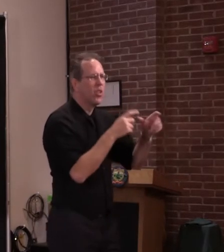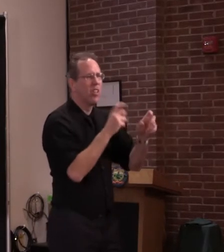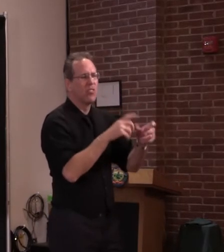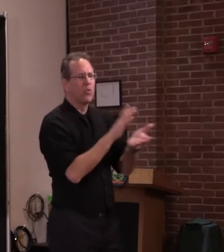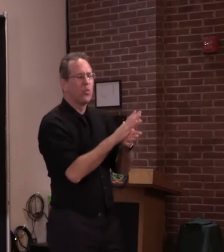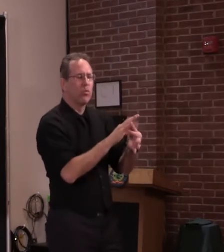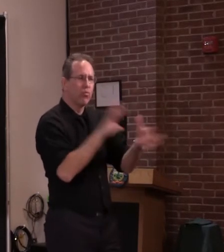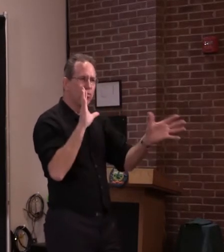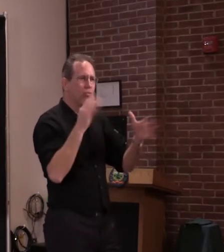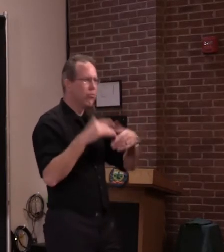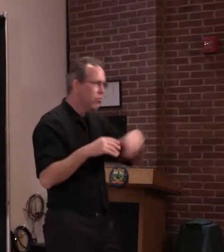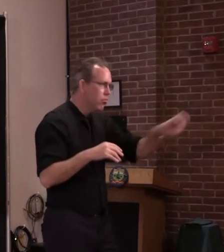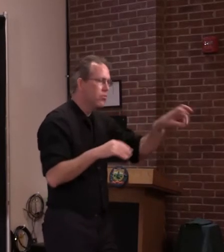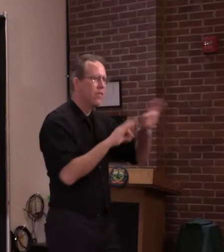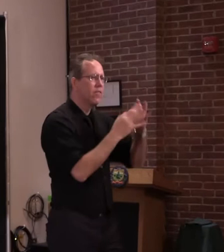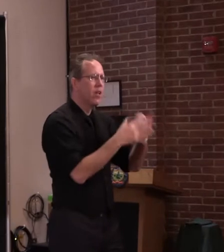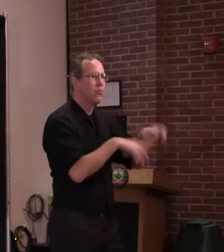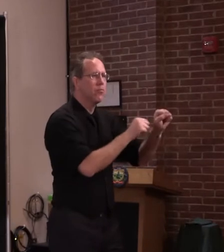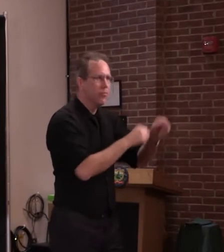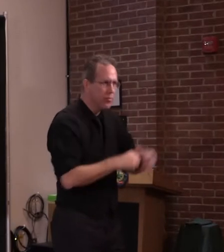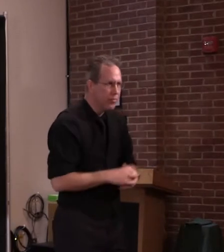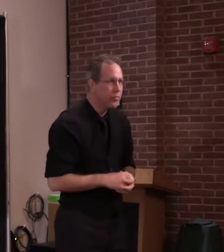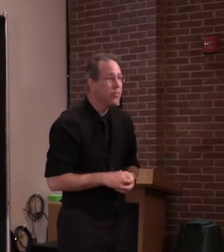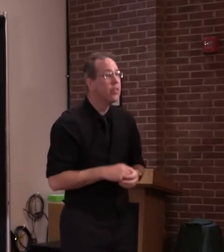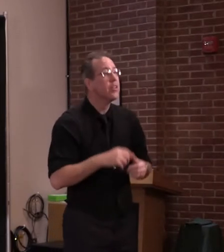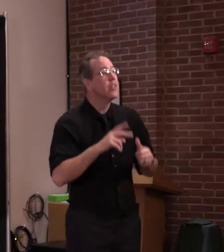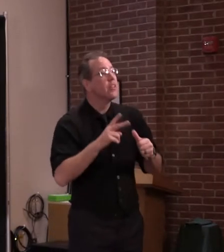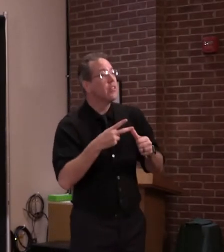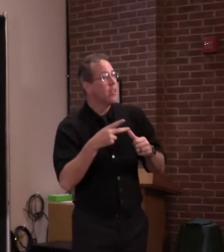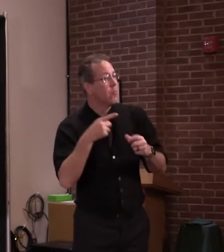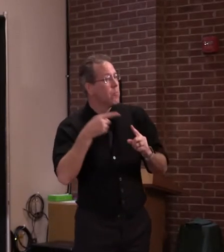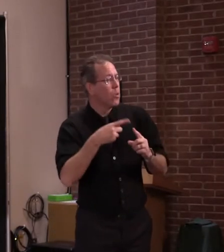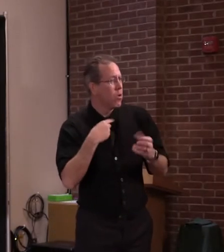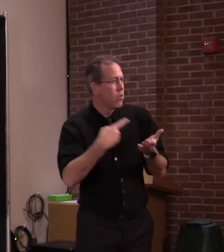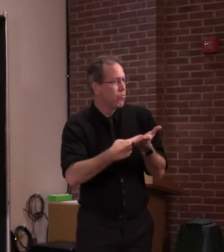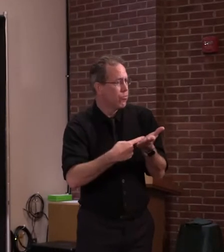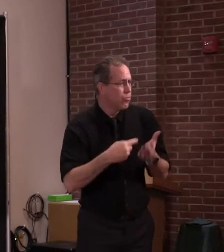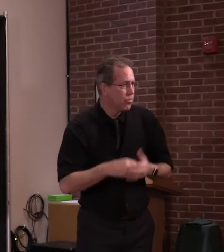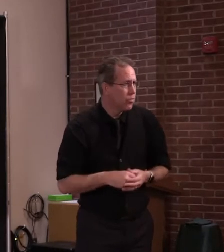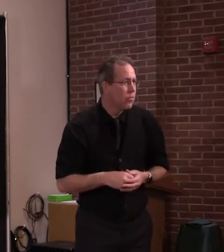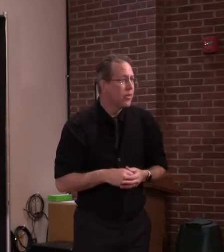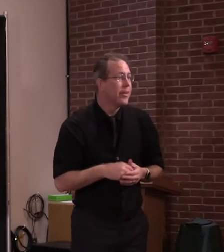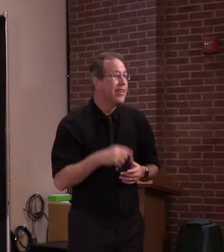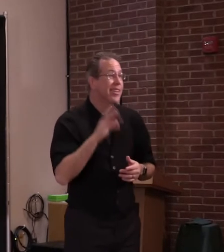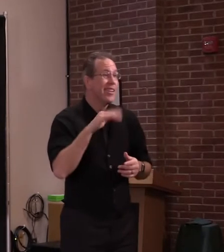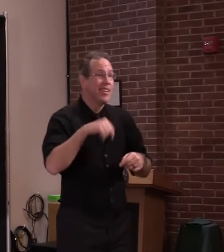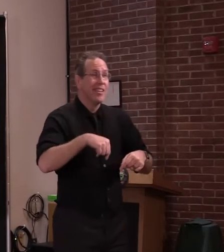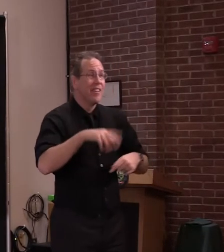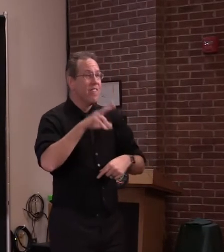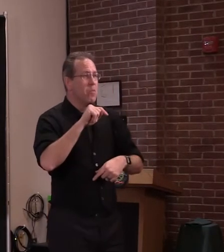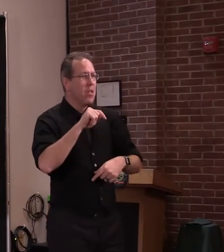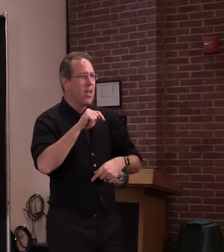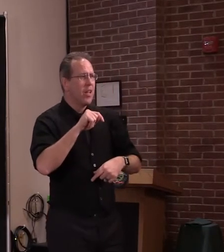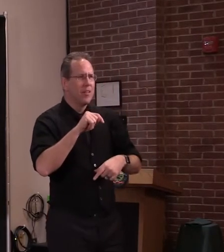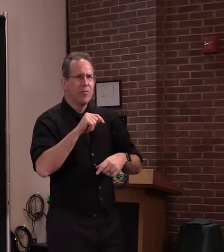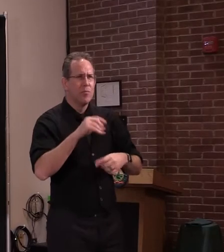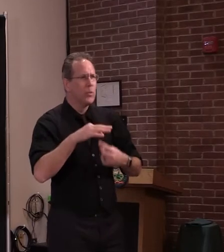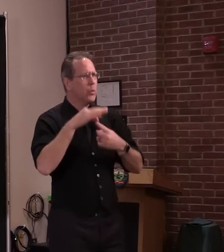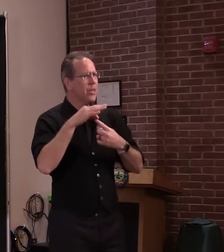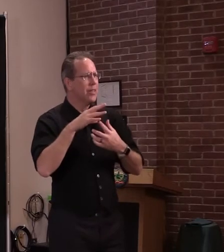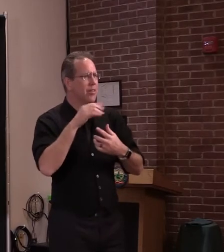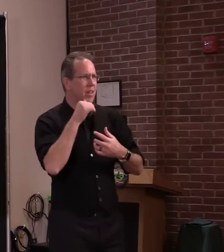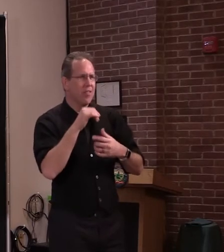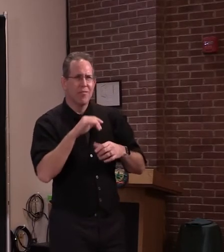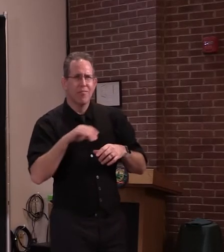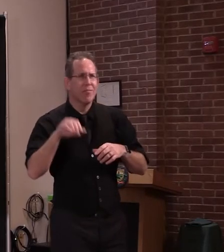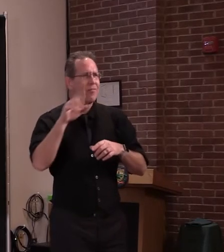out, which really makes me take issue with some of your characterization, is that this is happening everywhere in the world right now. You know, it's happening in